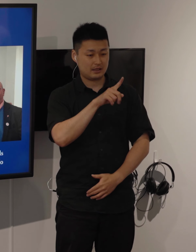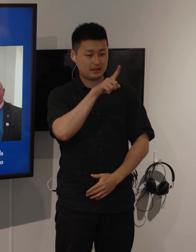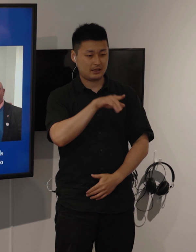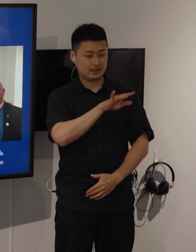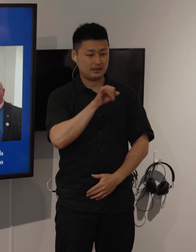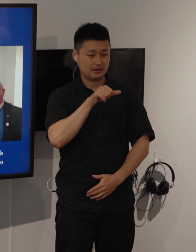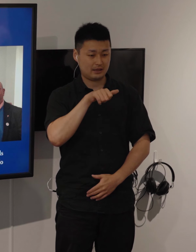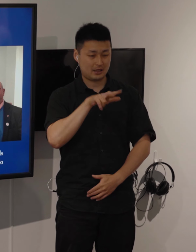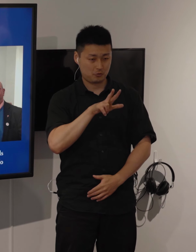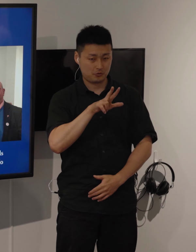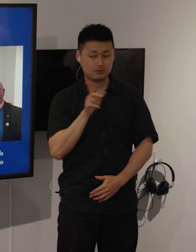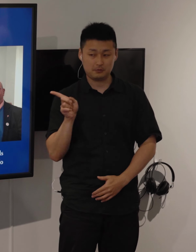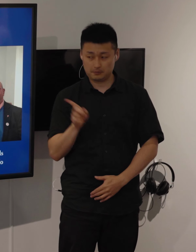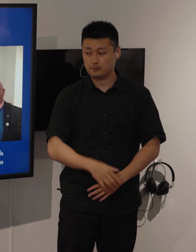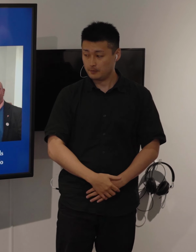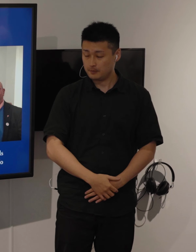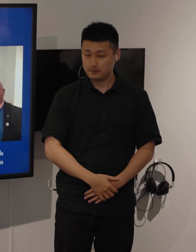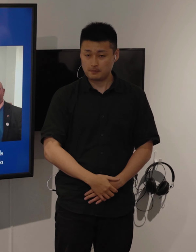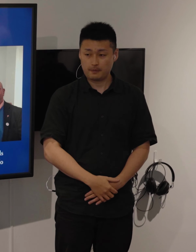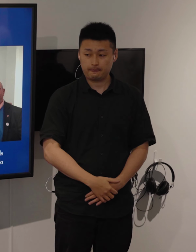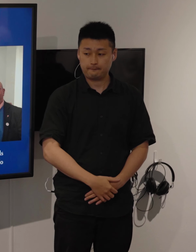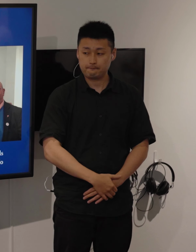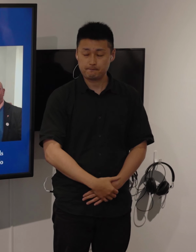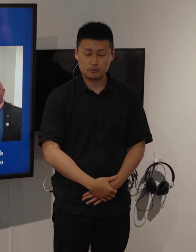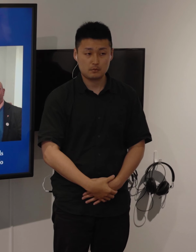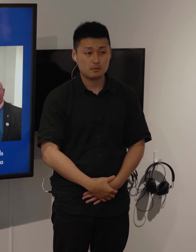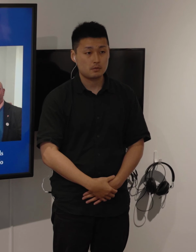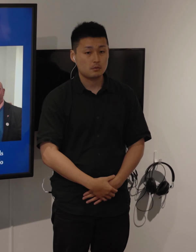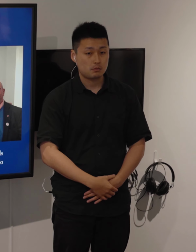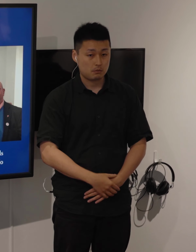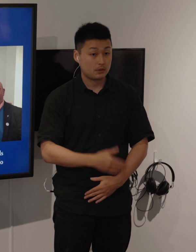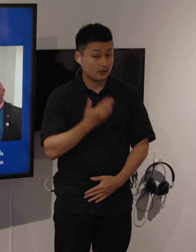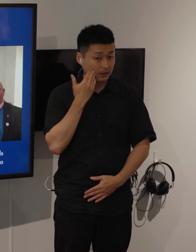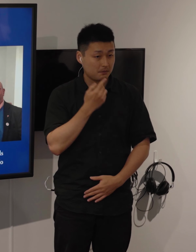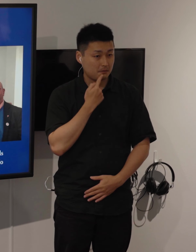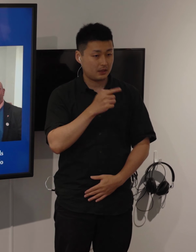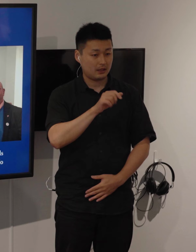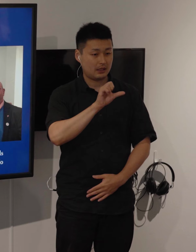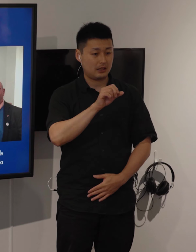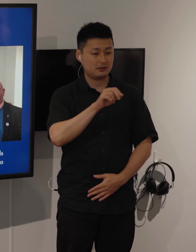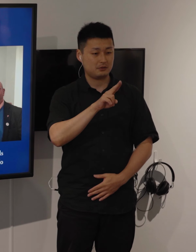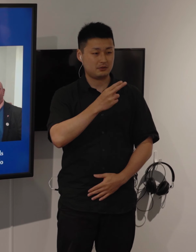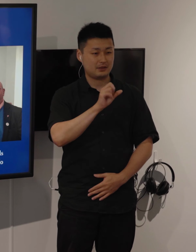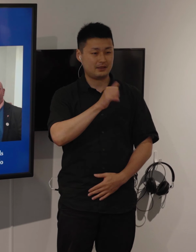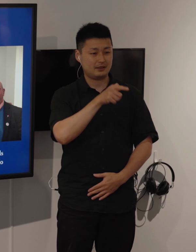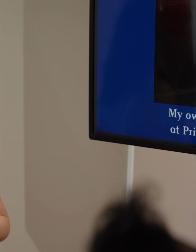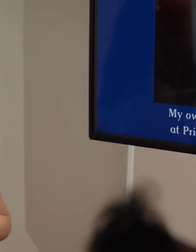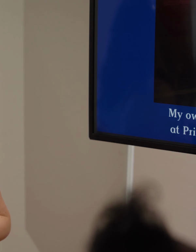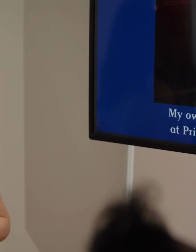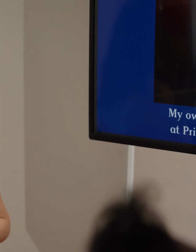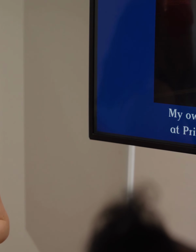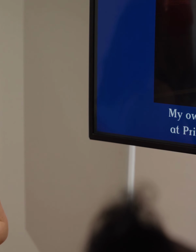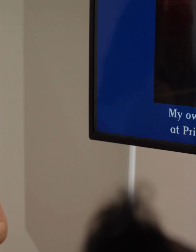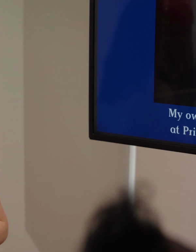for so-called coining the term outsider art as the English equivalent of art brut, which is the French term.